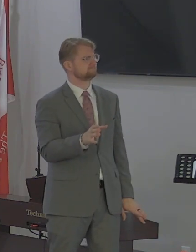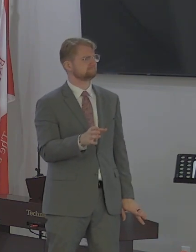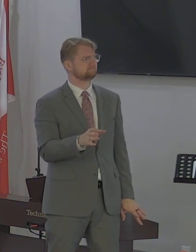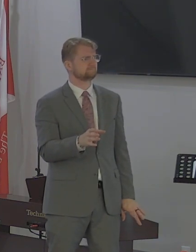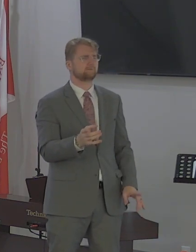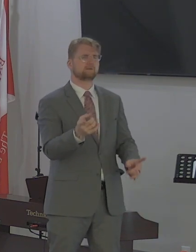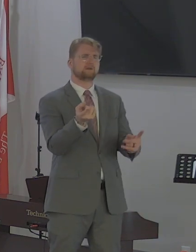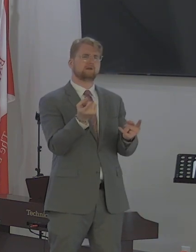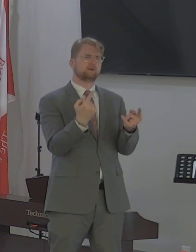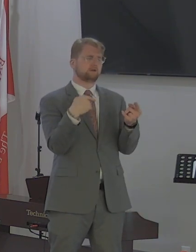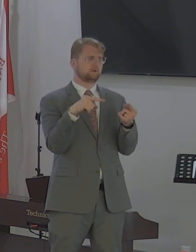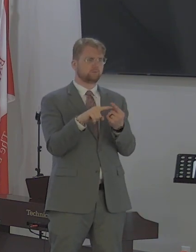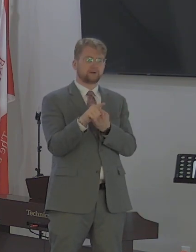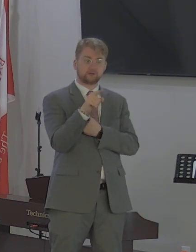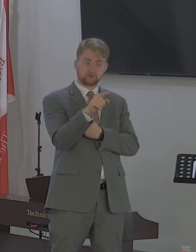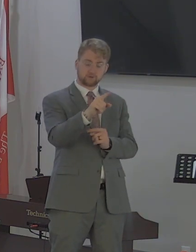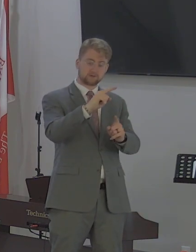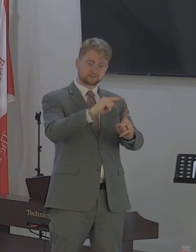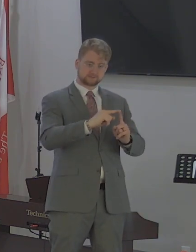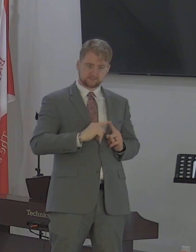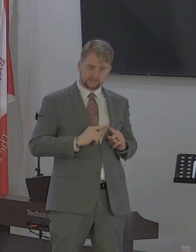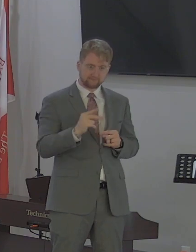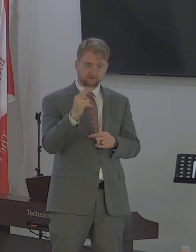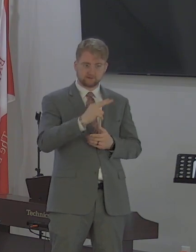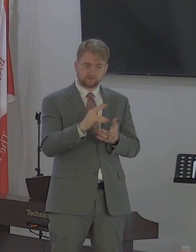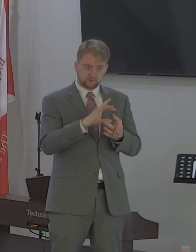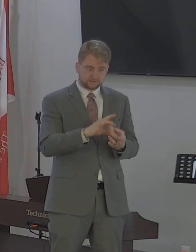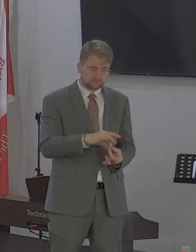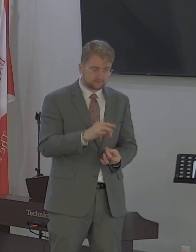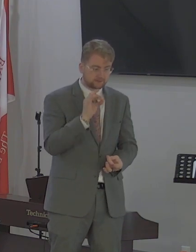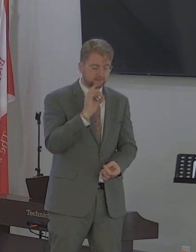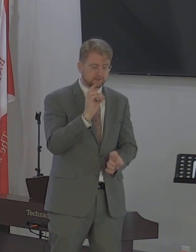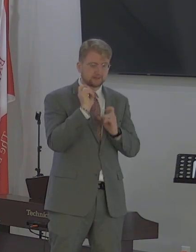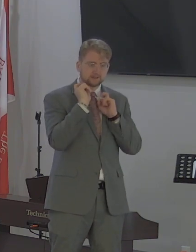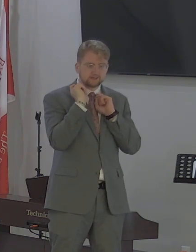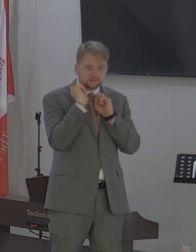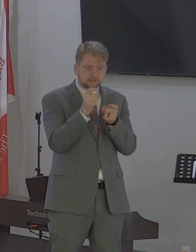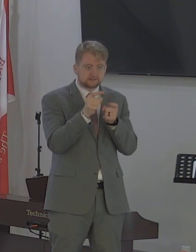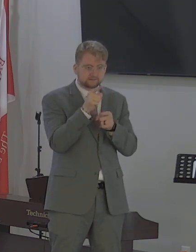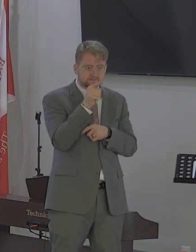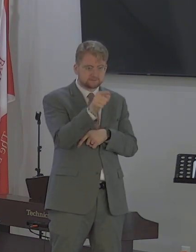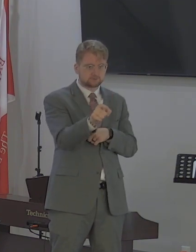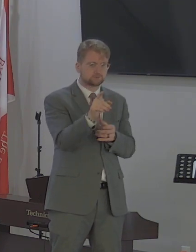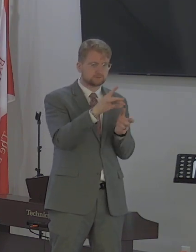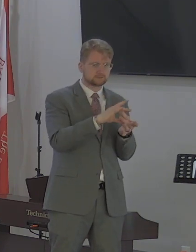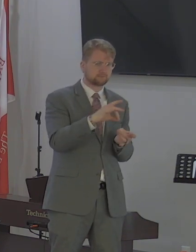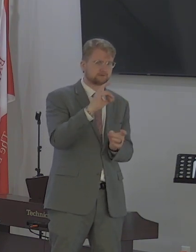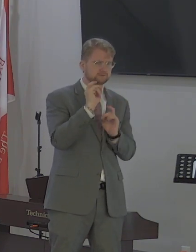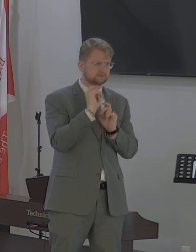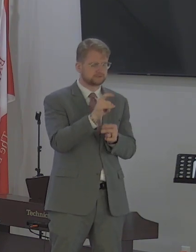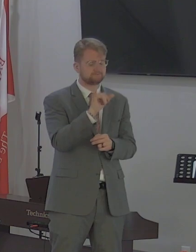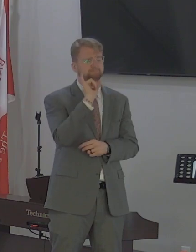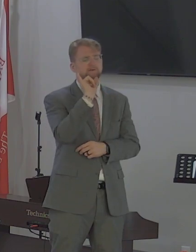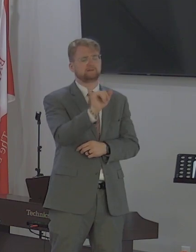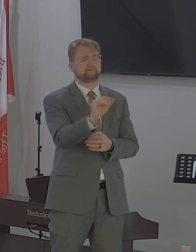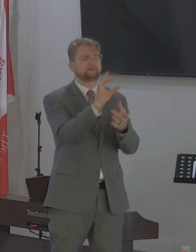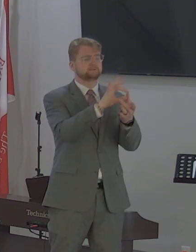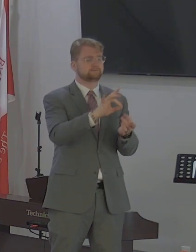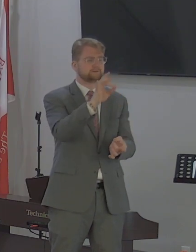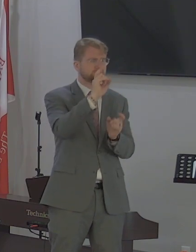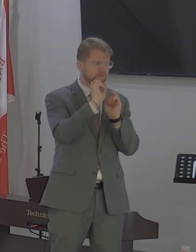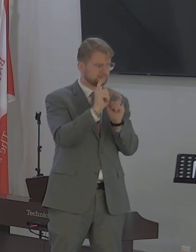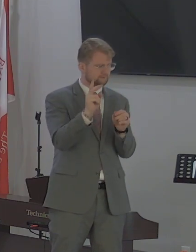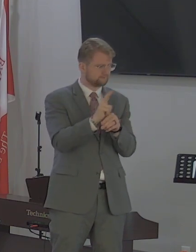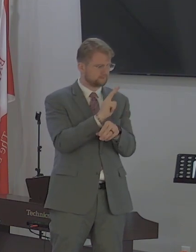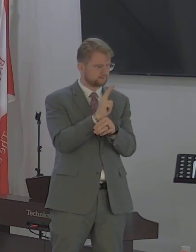When you're saved, the Holy Spirit of God has given you a spiritual gift. And that spiritual gift is to be used